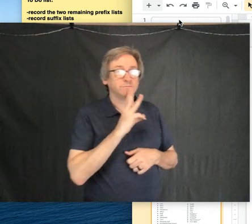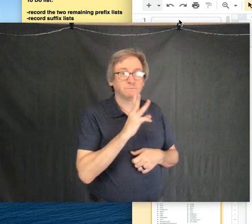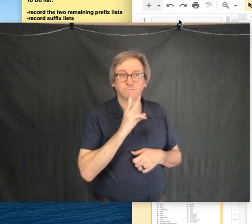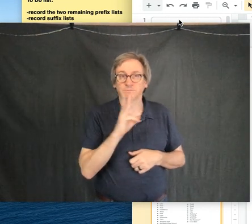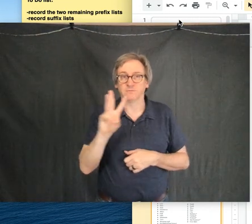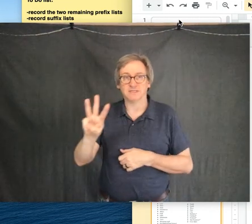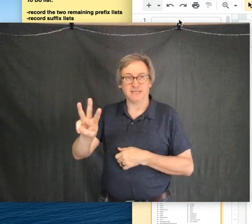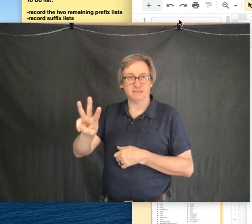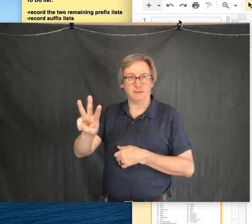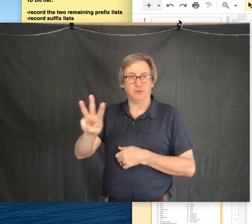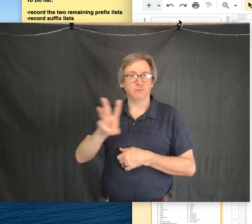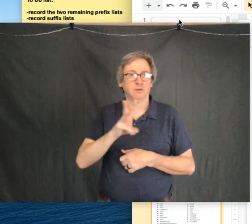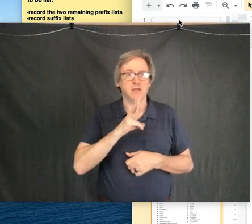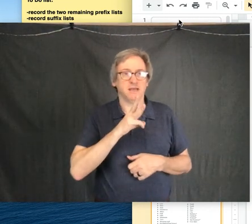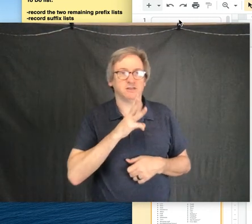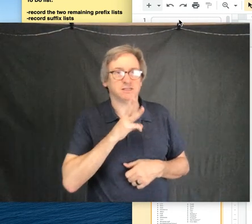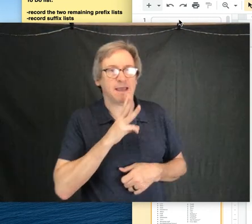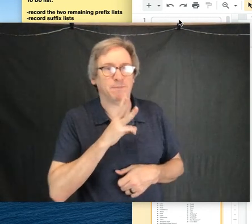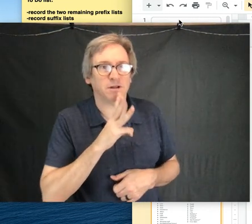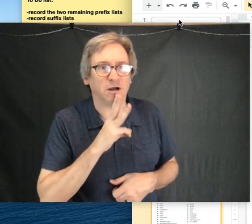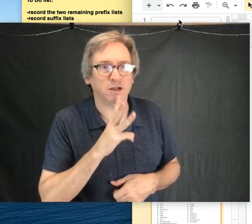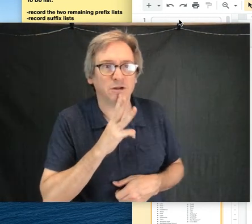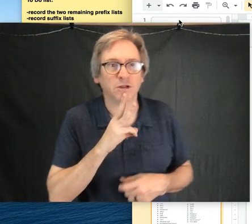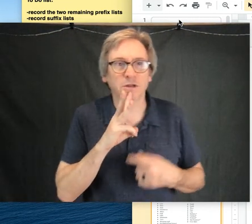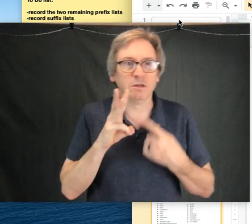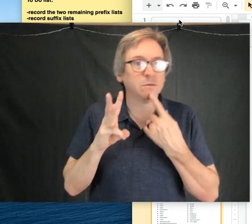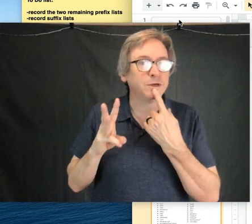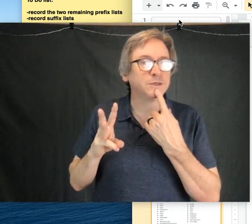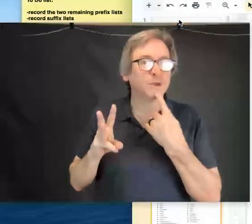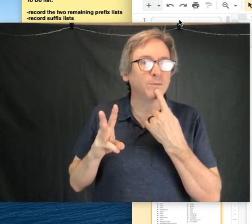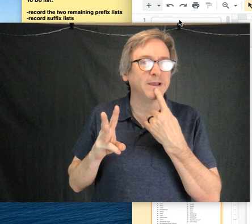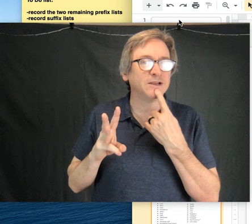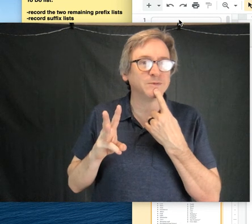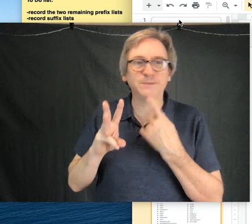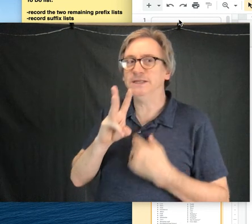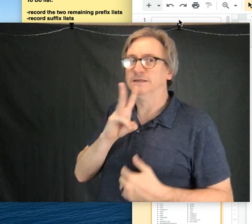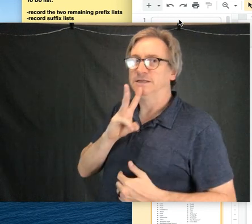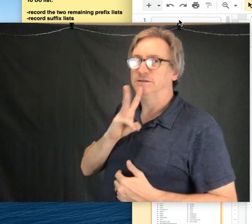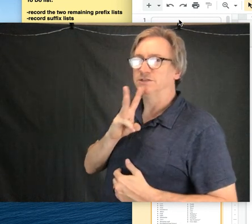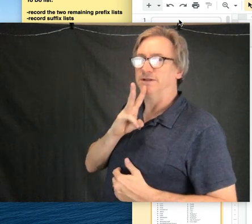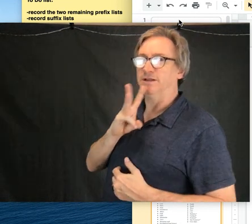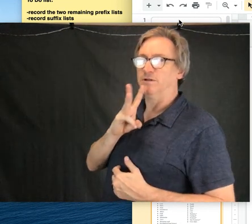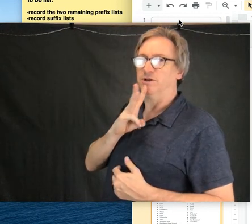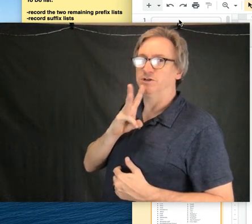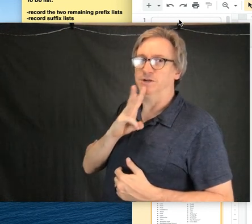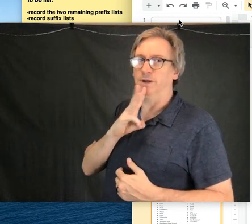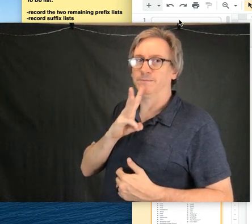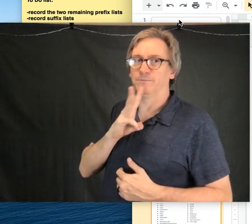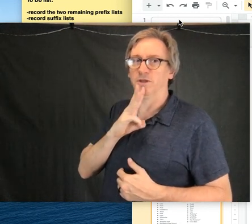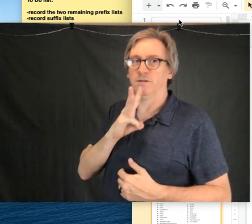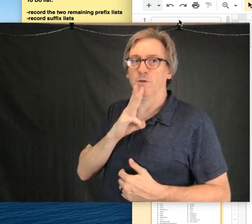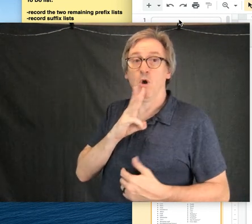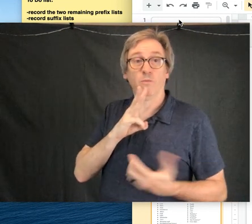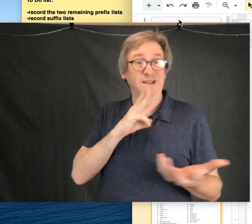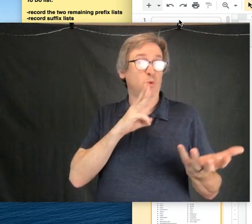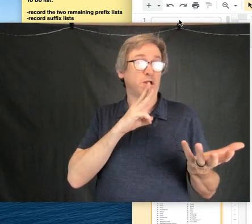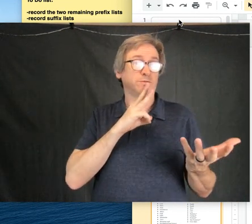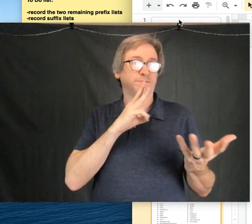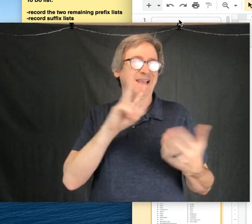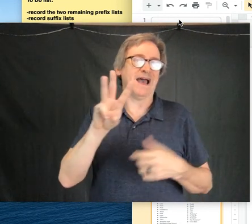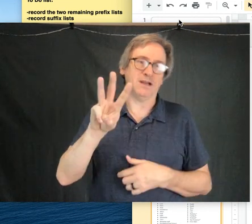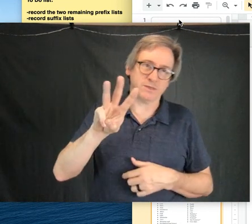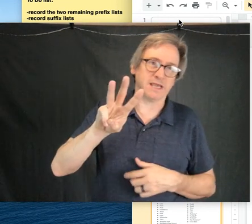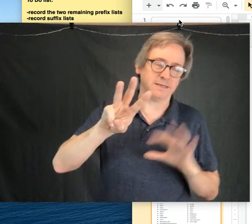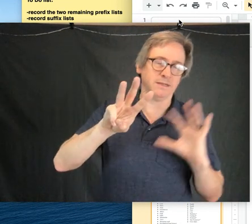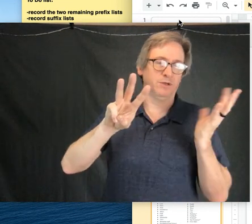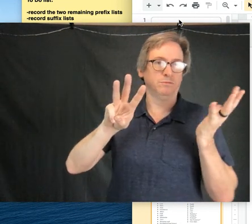Water, take the W and just tap it on where your soul pitch would be, just right there on your chin button. Okay, that's water.